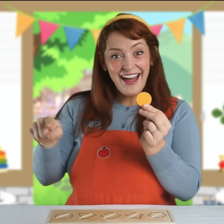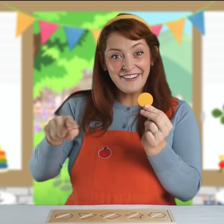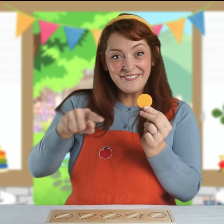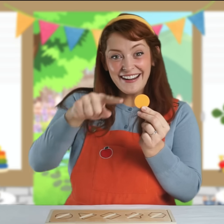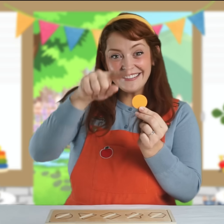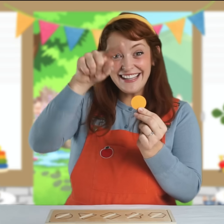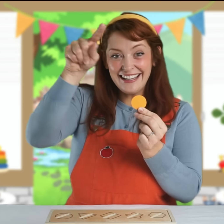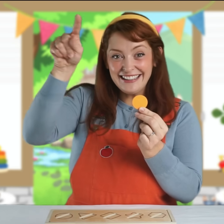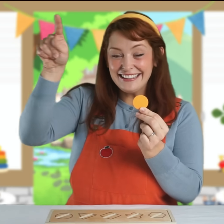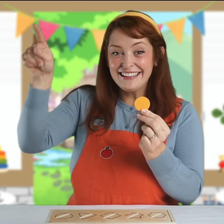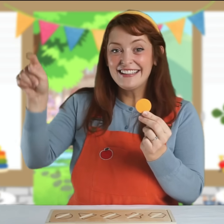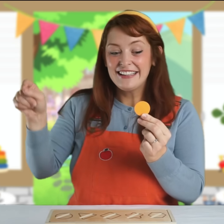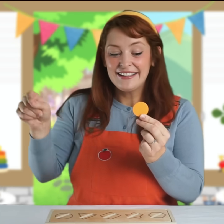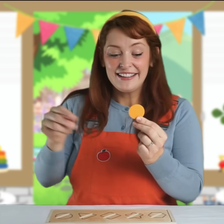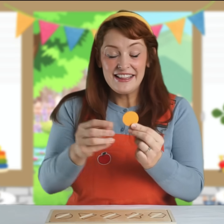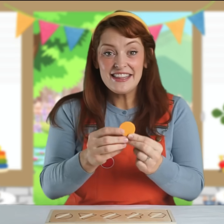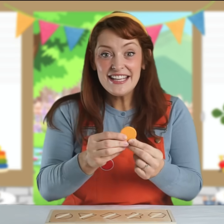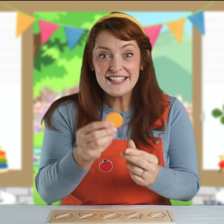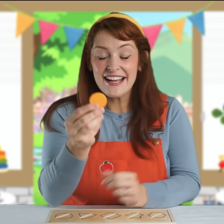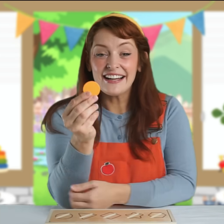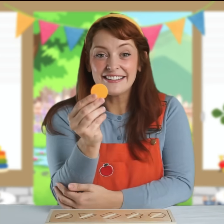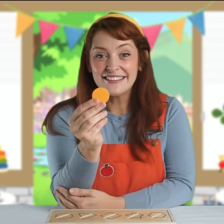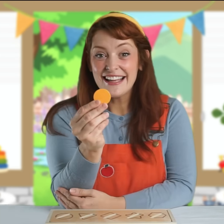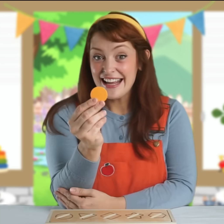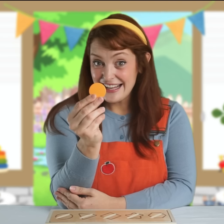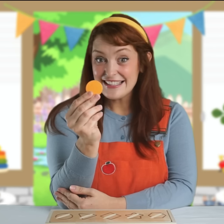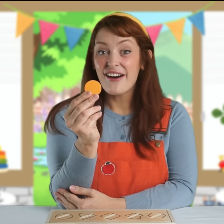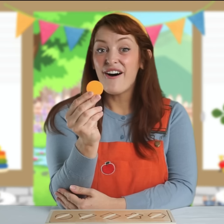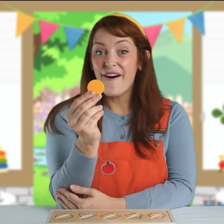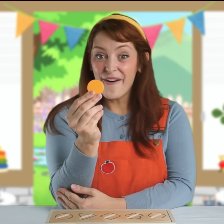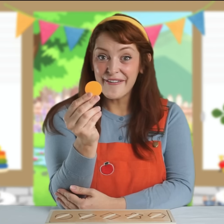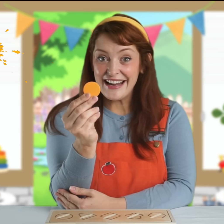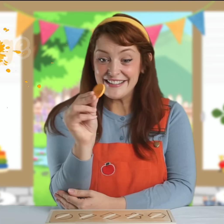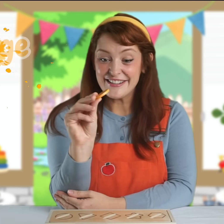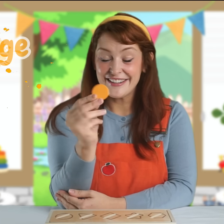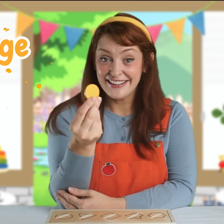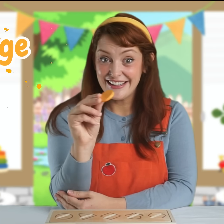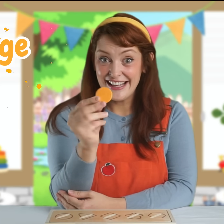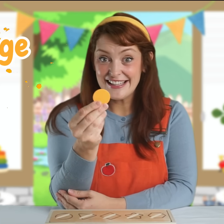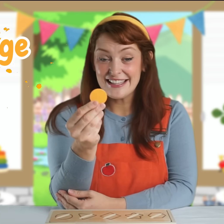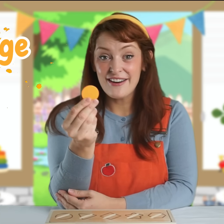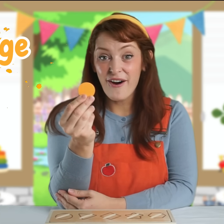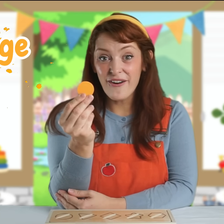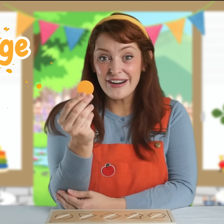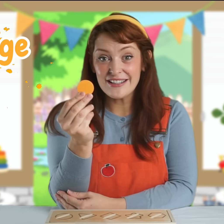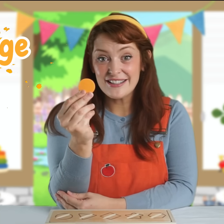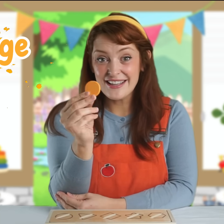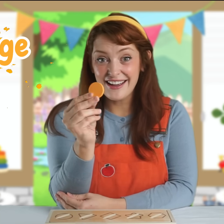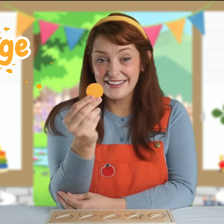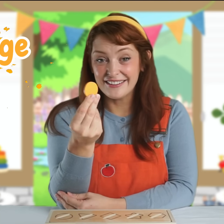Wow, well done. This circle is orange. It's an orange circle.